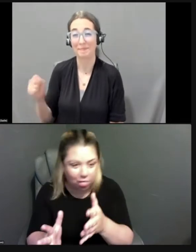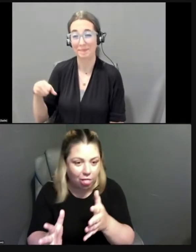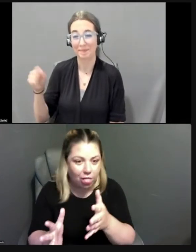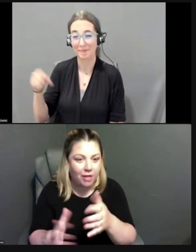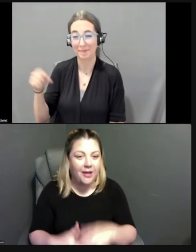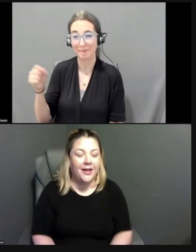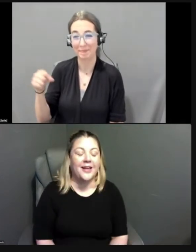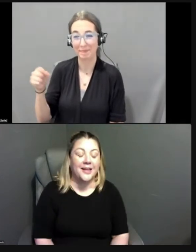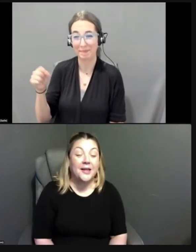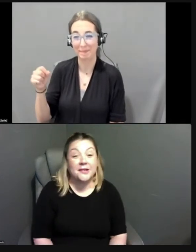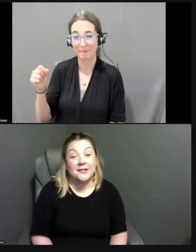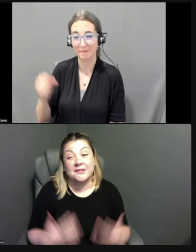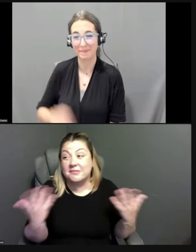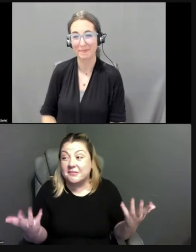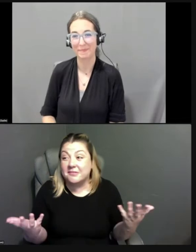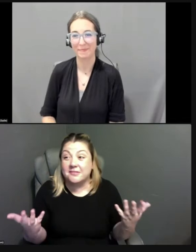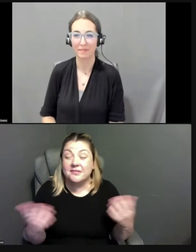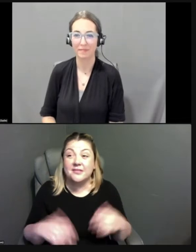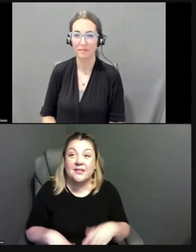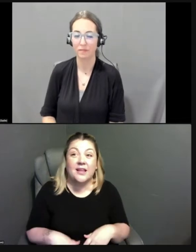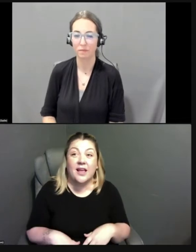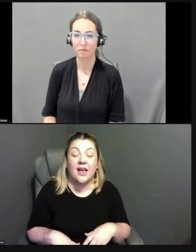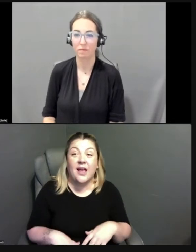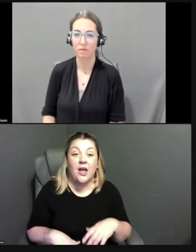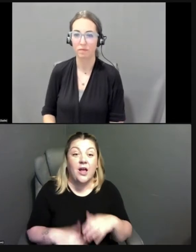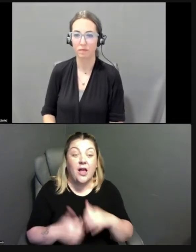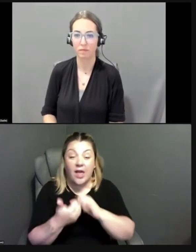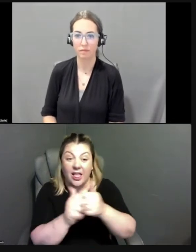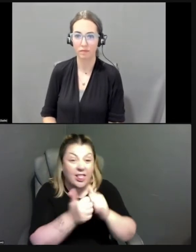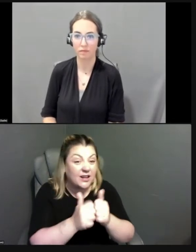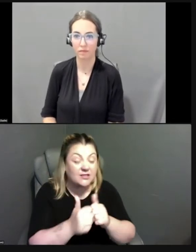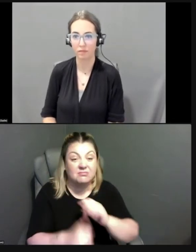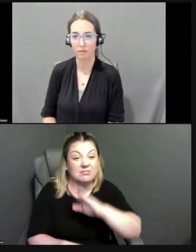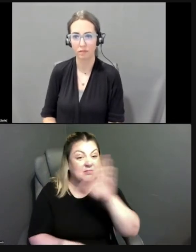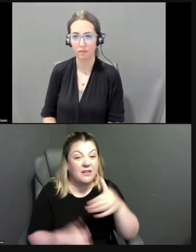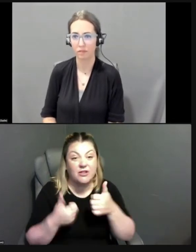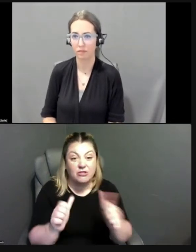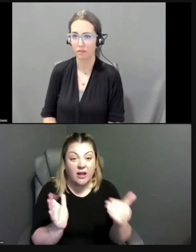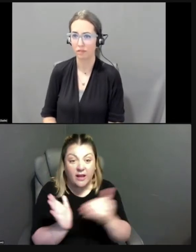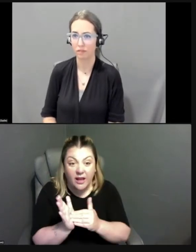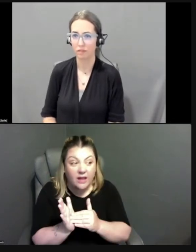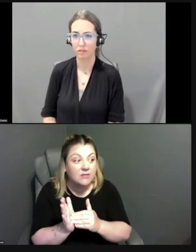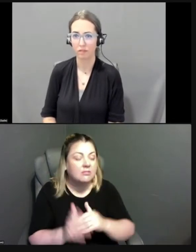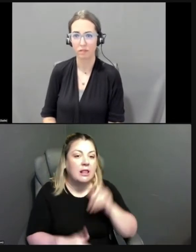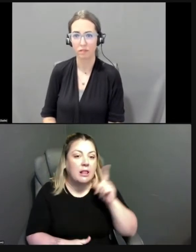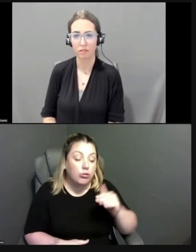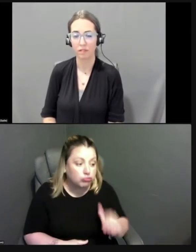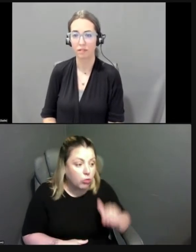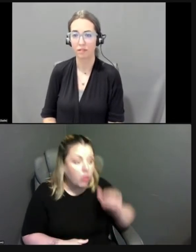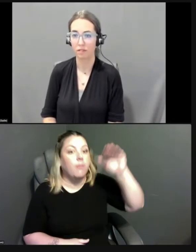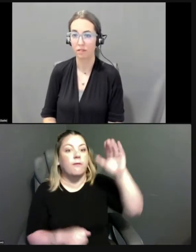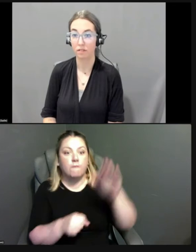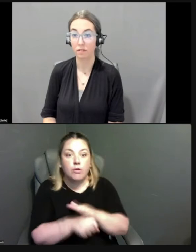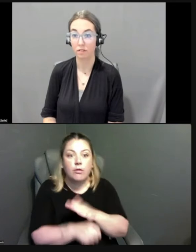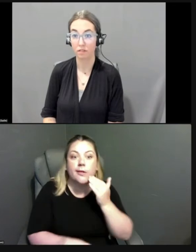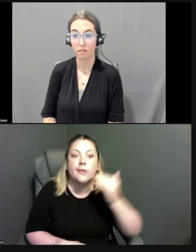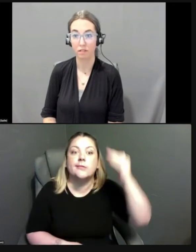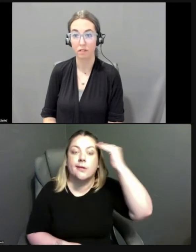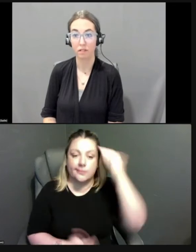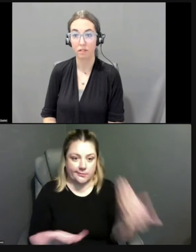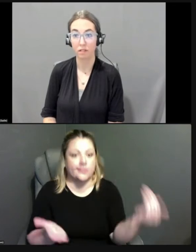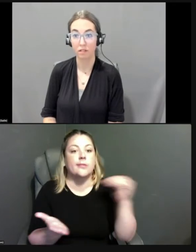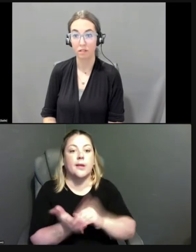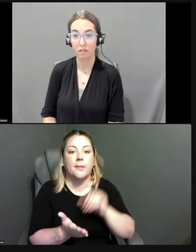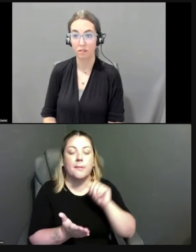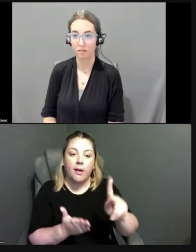that I learned to connect to until I was fully an adult, honestly, like athleticism or exercise or anything like that.